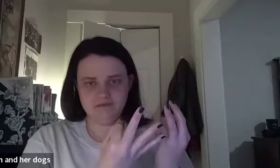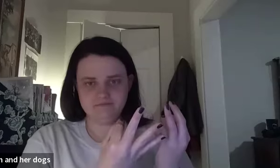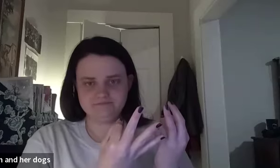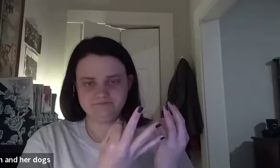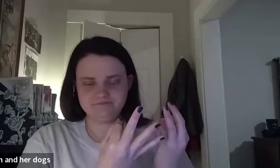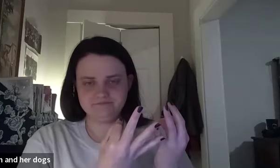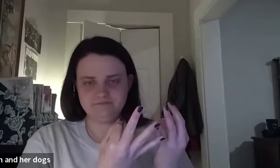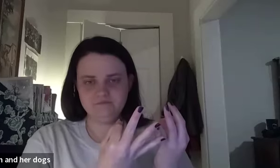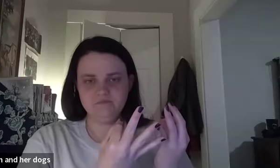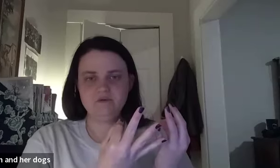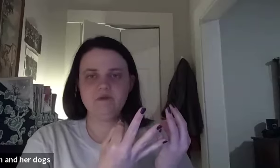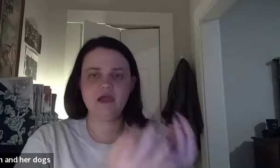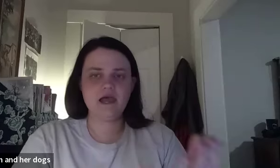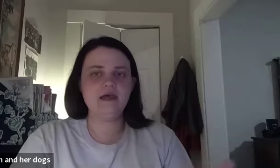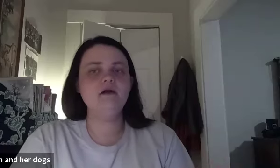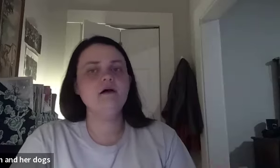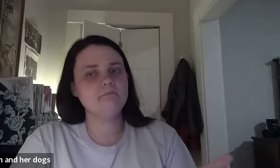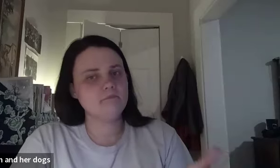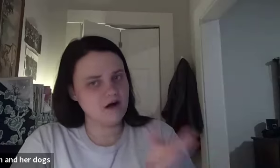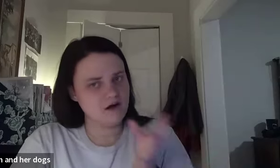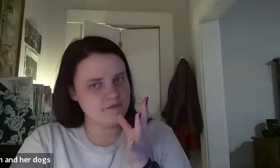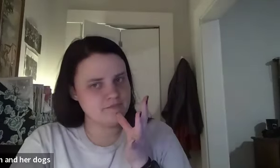family. Then we had mom,